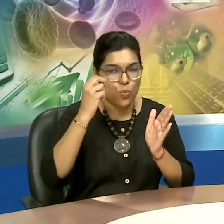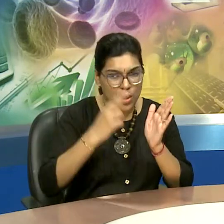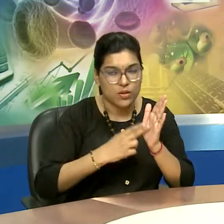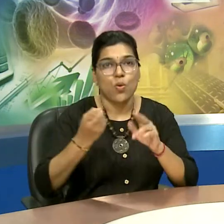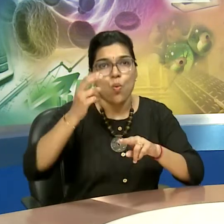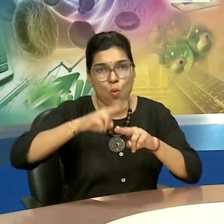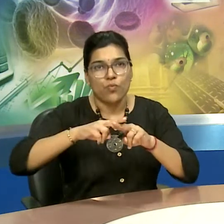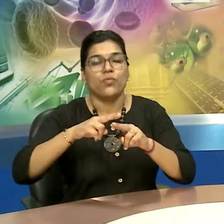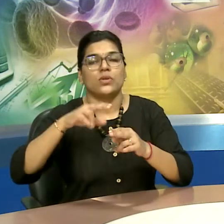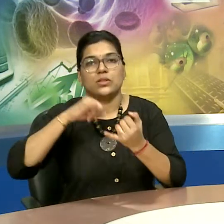India as a